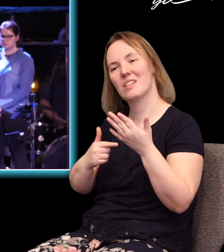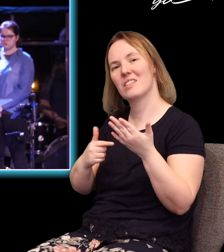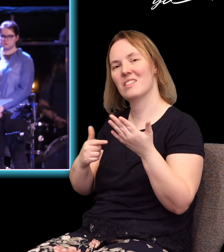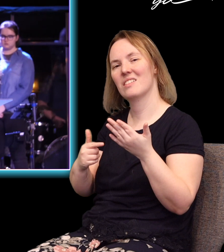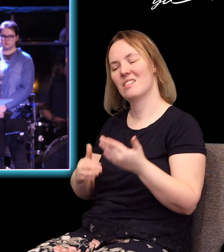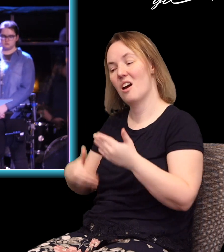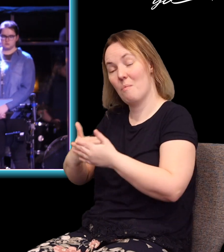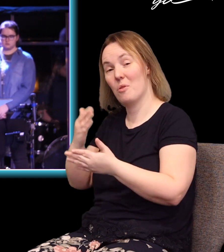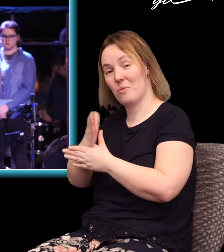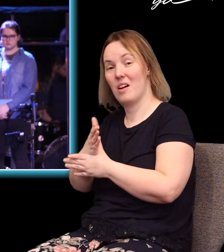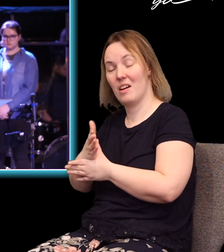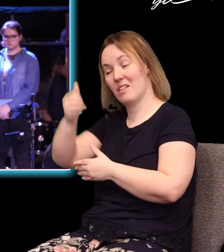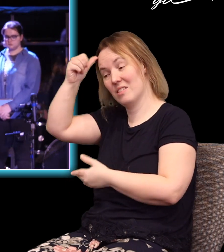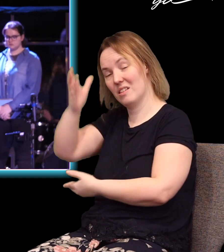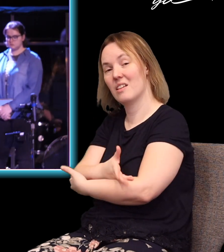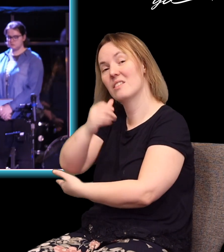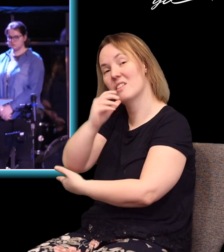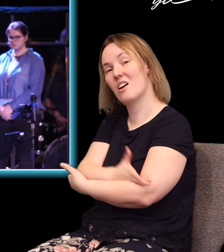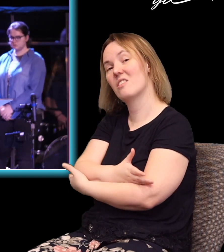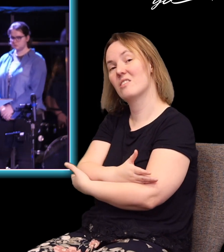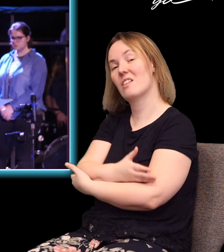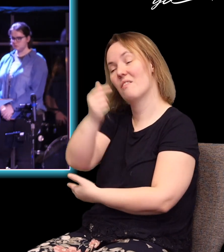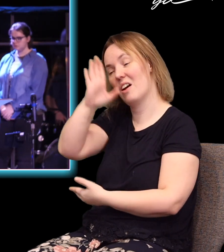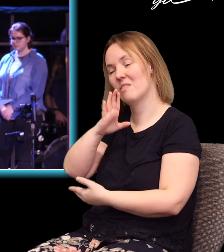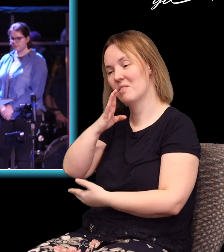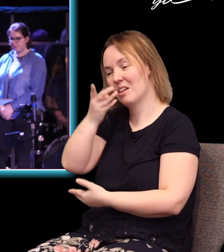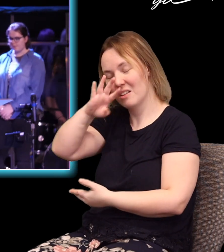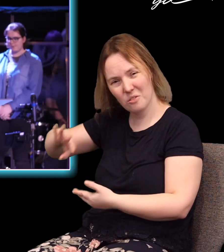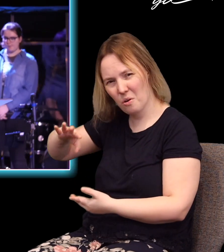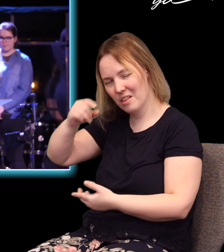as sons and daughters of God. We can't ignore those lies.